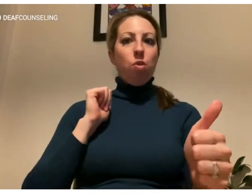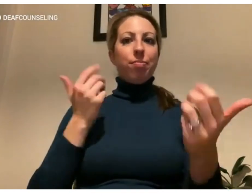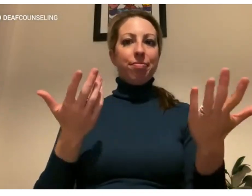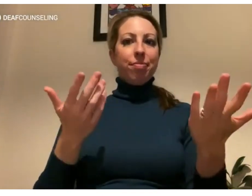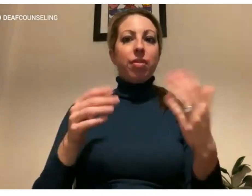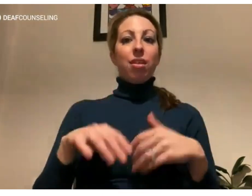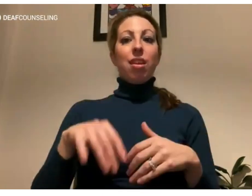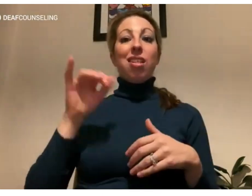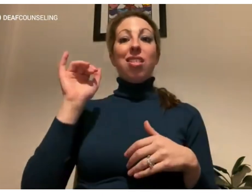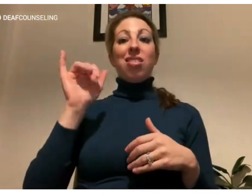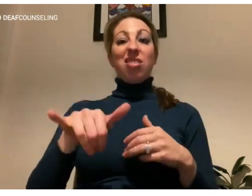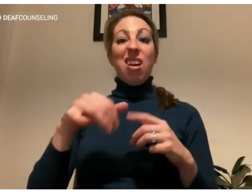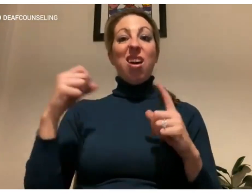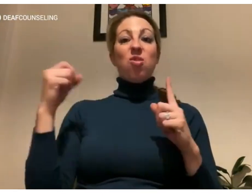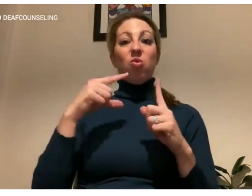scene.